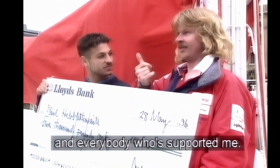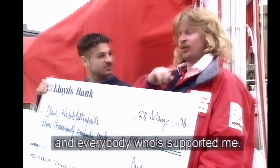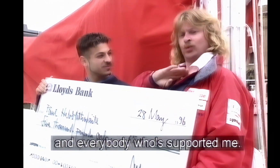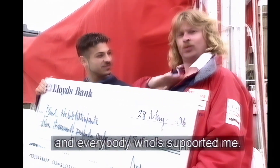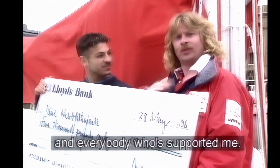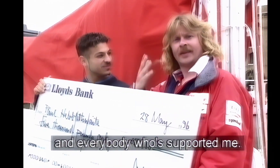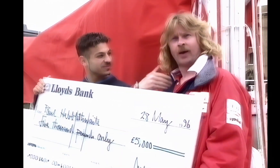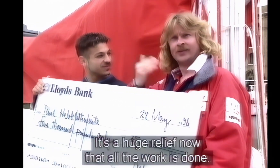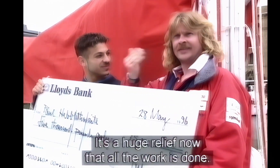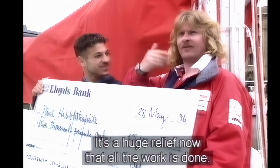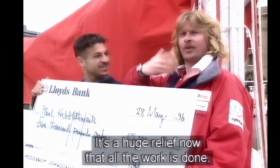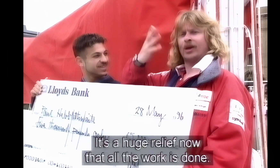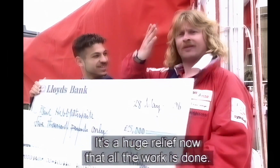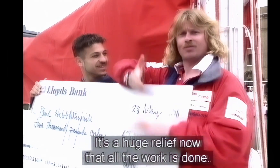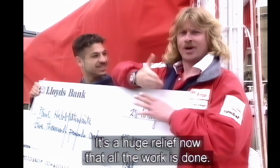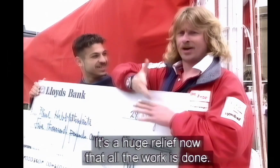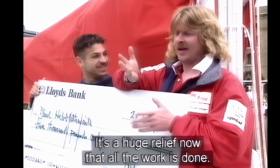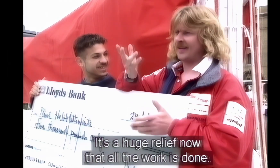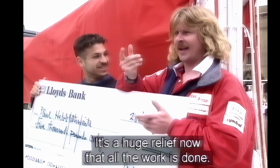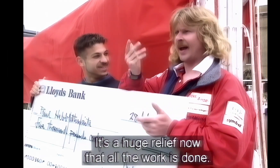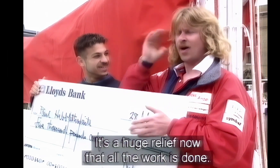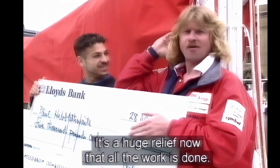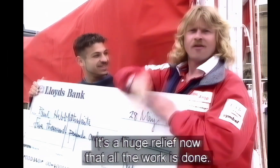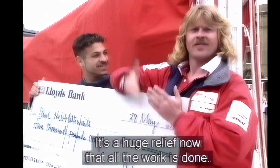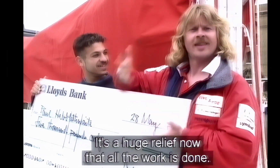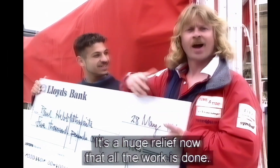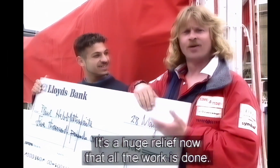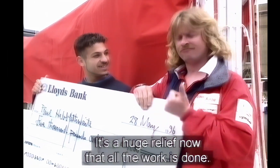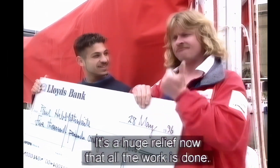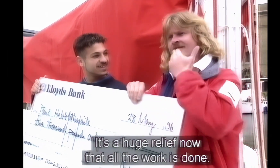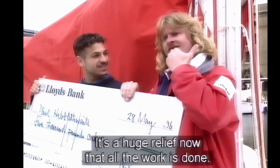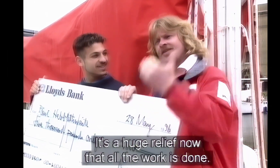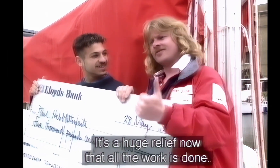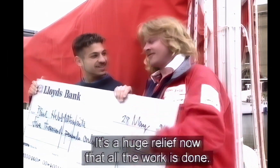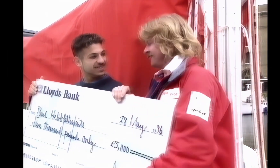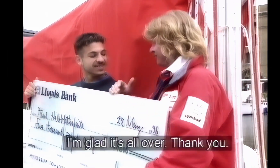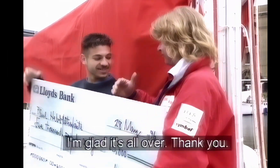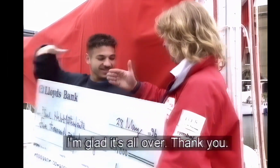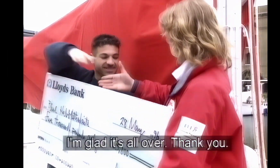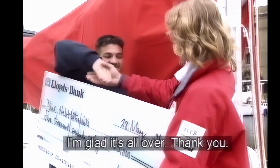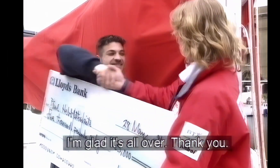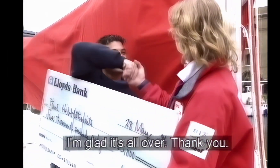It's a huge relief now that all the work is done. It saved me a lot more work. I'm glad it's all over, thank